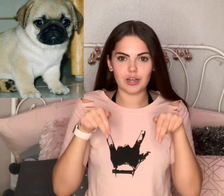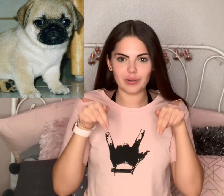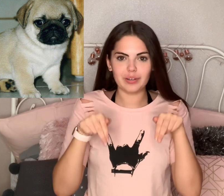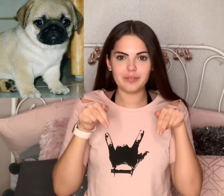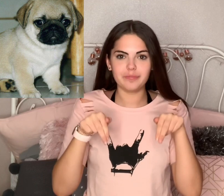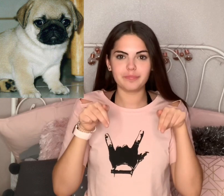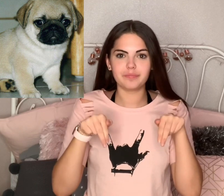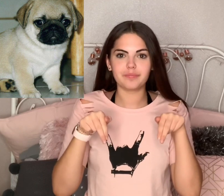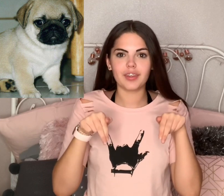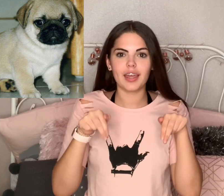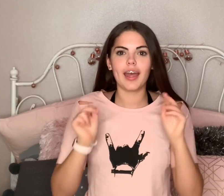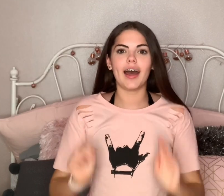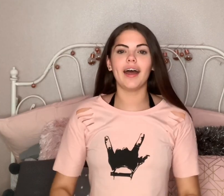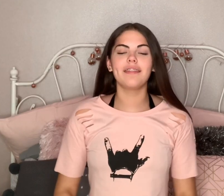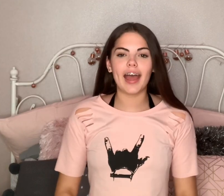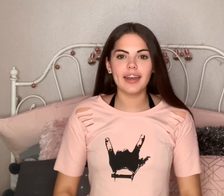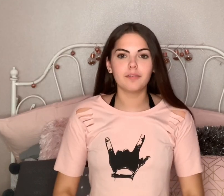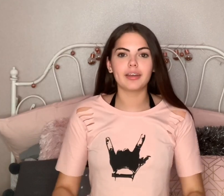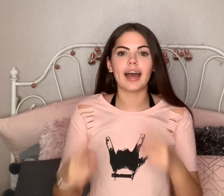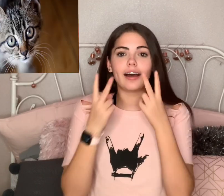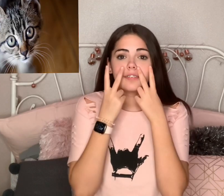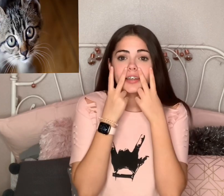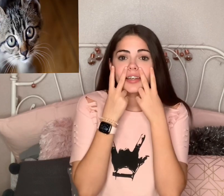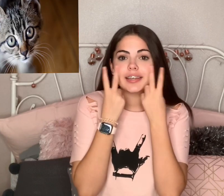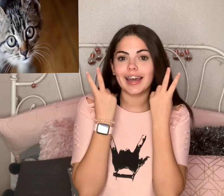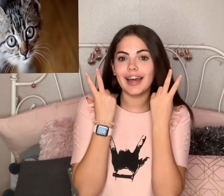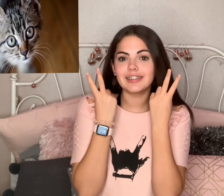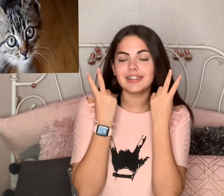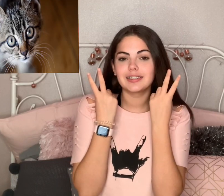Dog. And then we have cat.